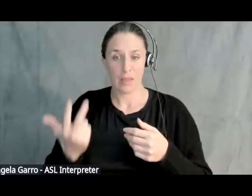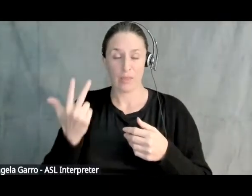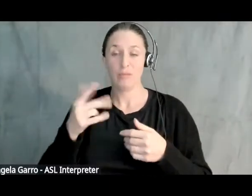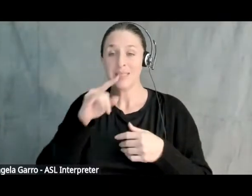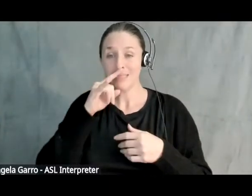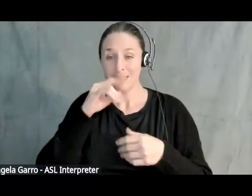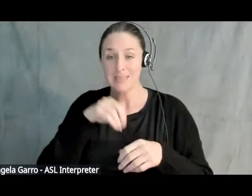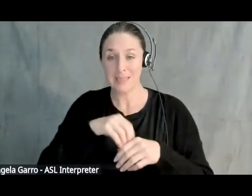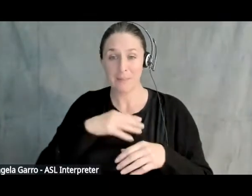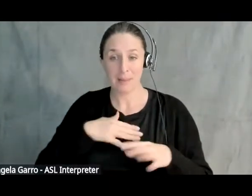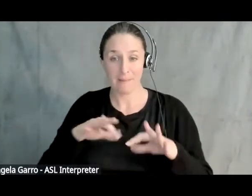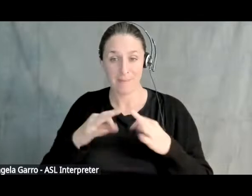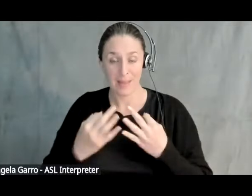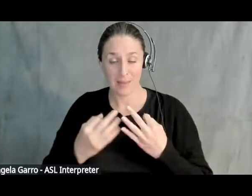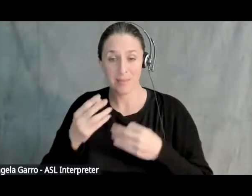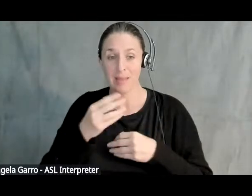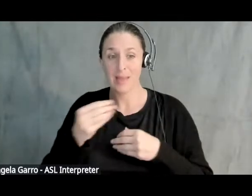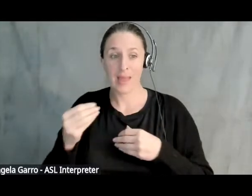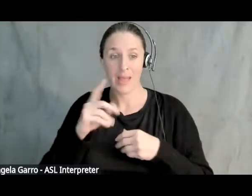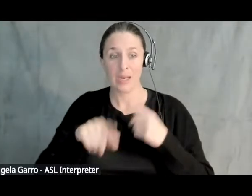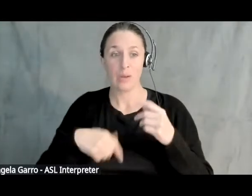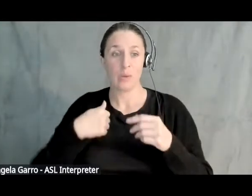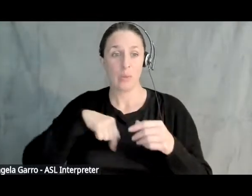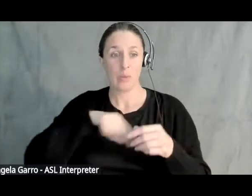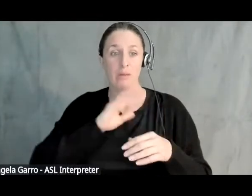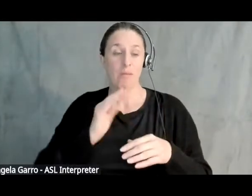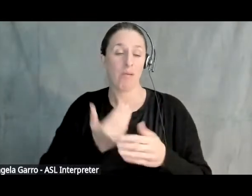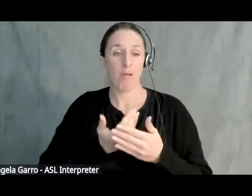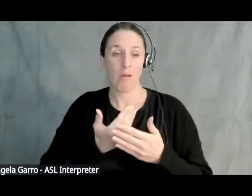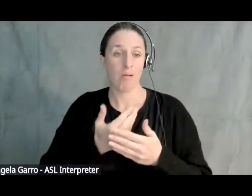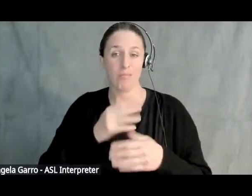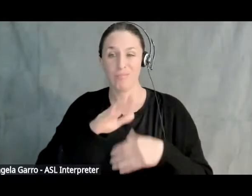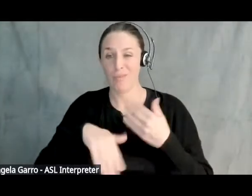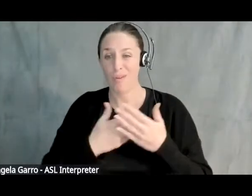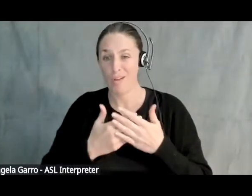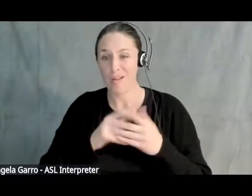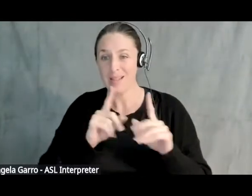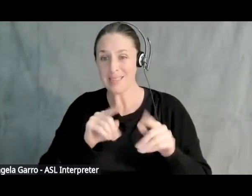family, and we all attended schools here, and we had two